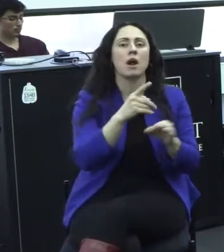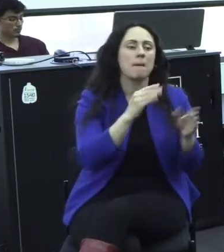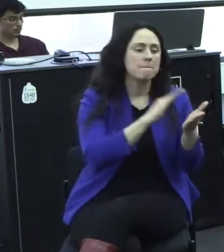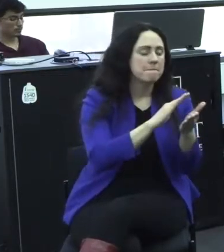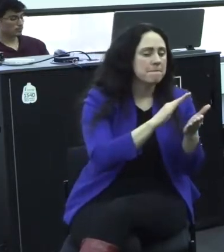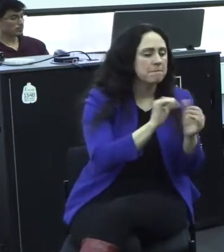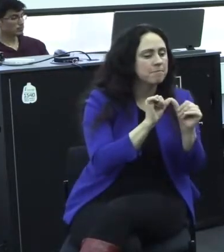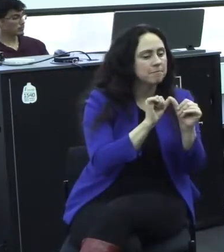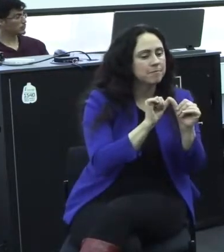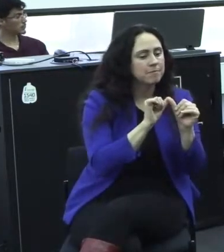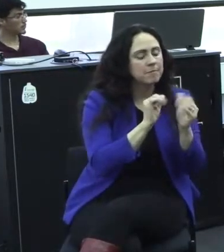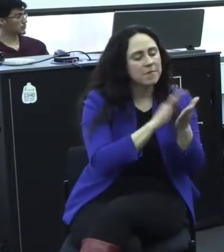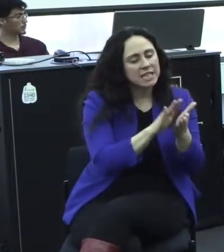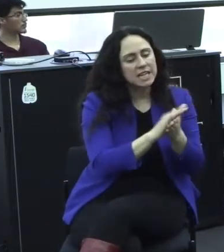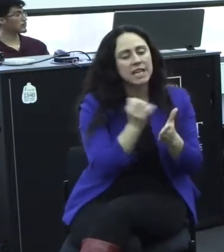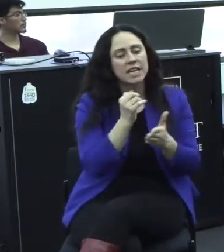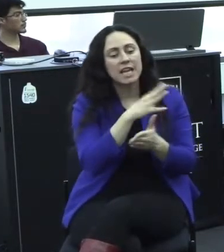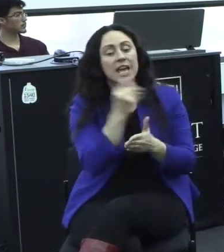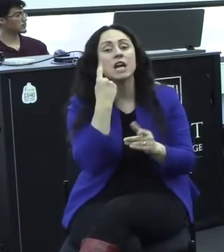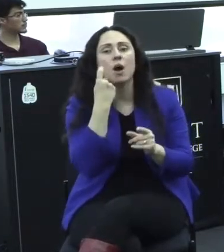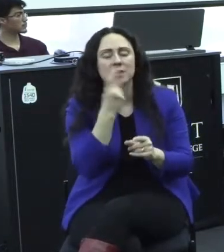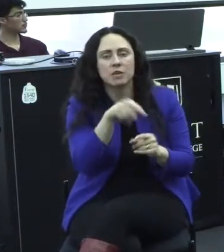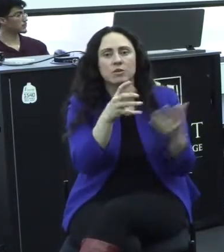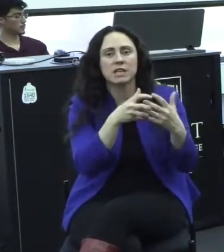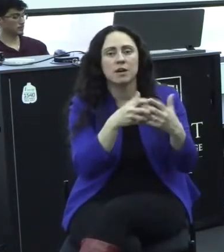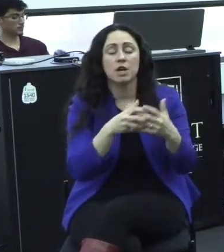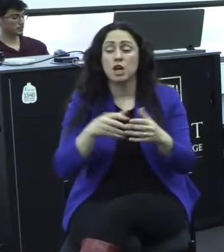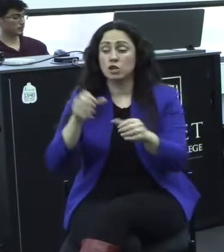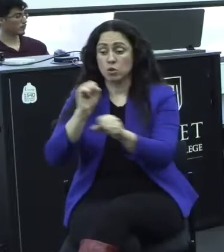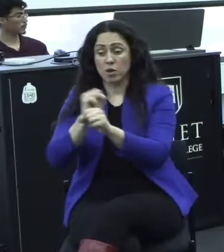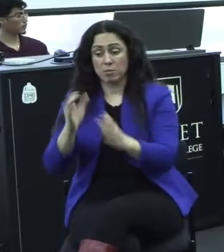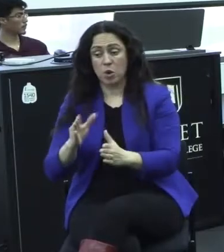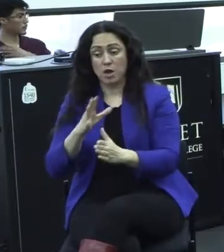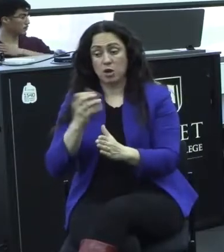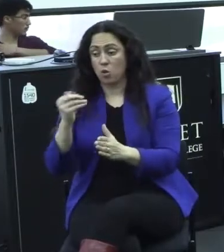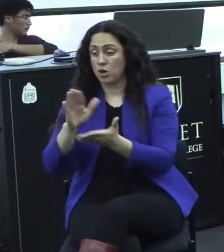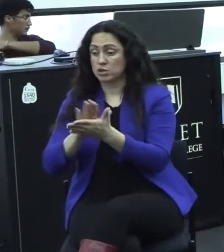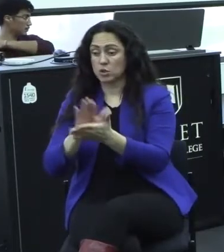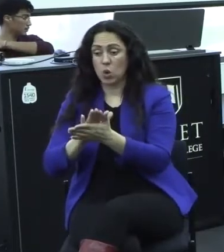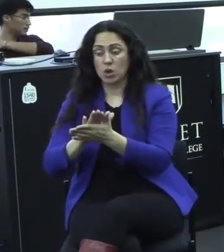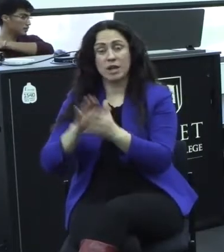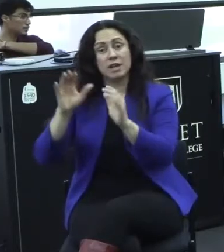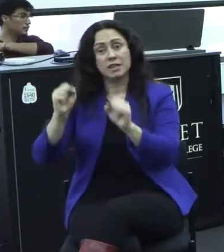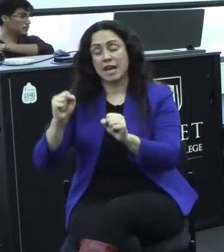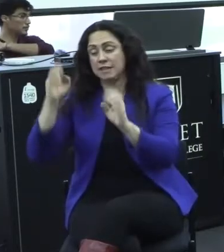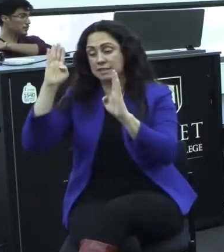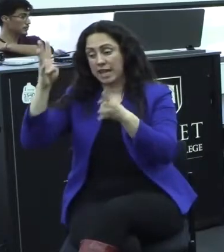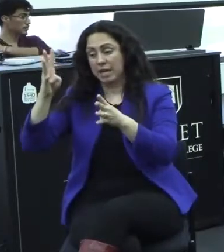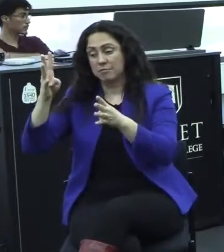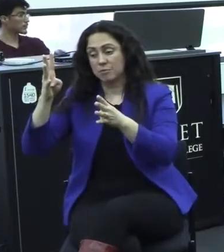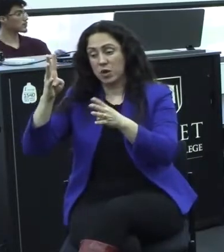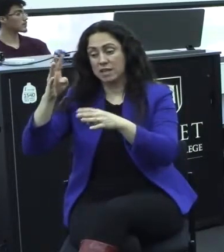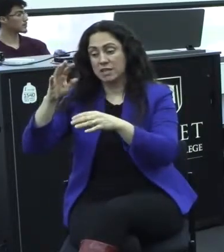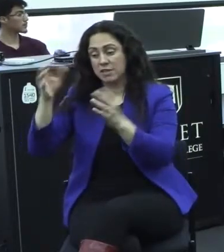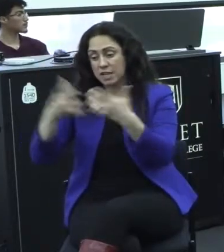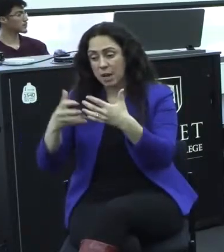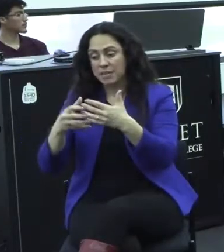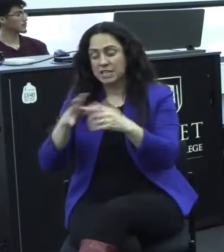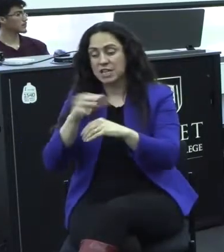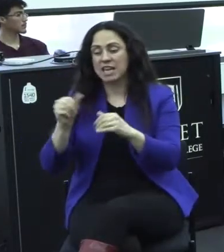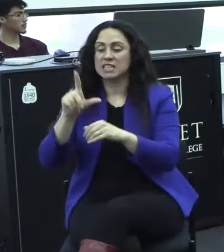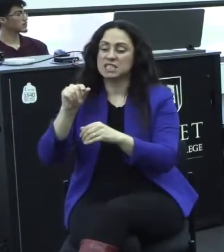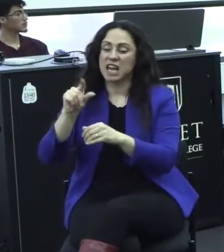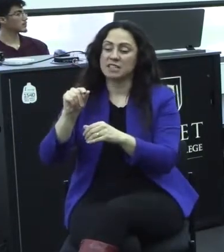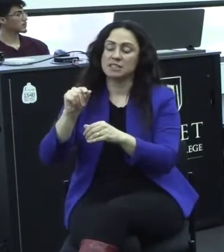accommodations. So an employer or a school can't create this accommodation and then in 10 or 20 years, not continue to update that. That's also